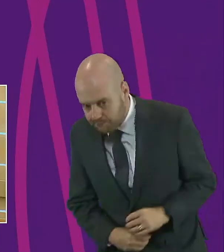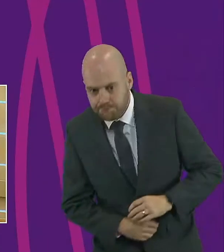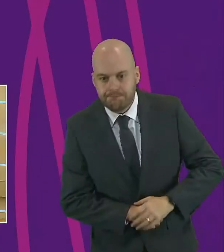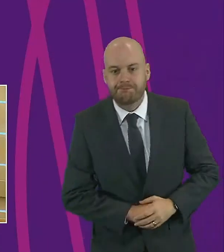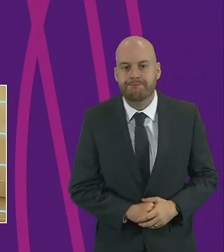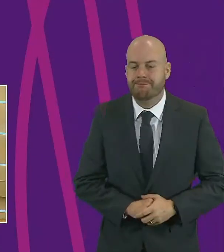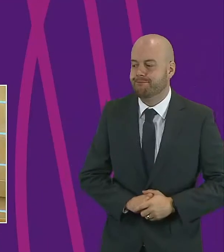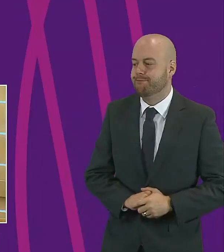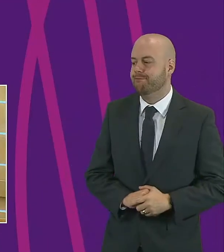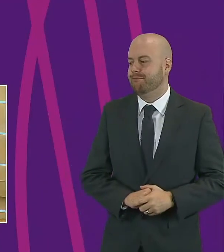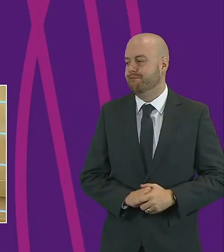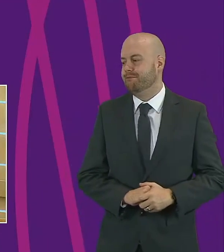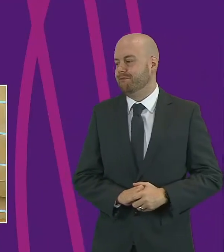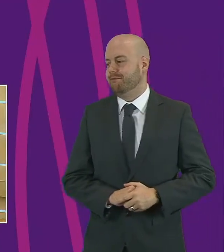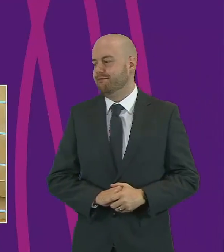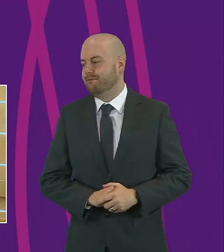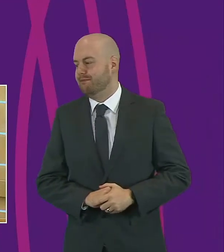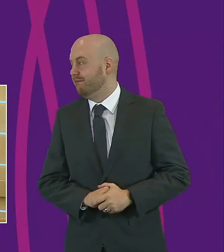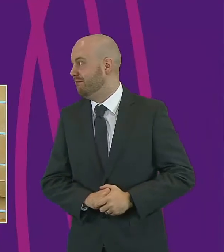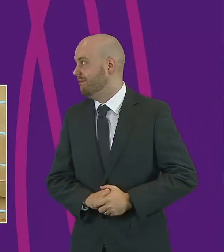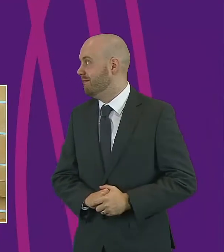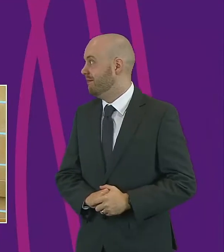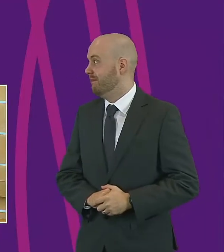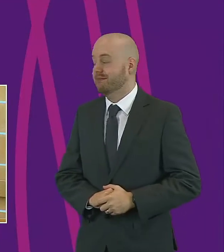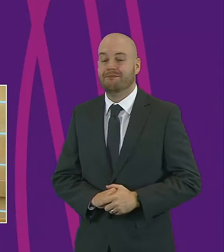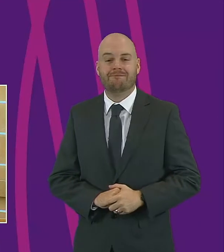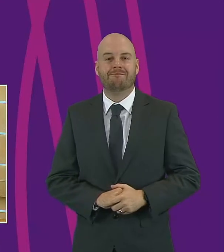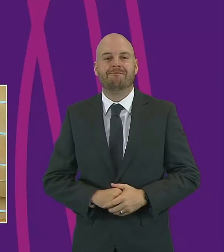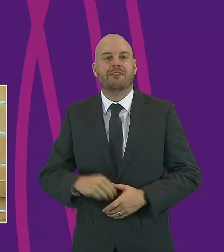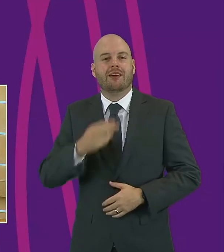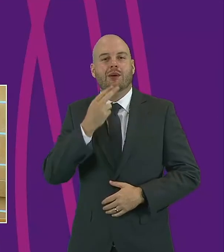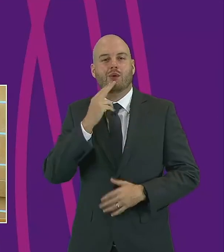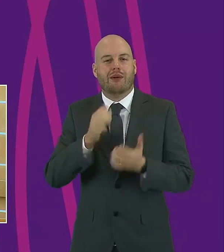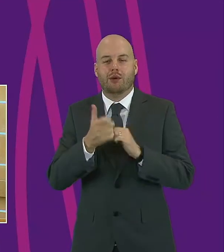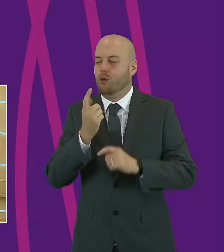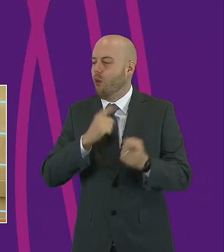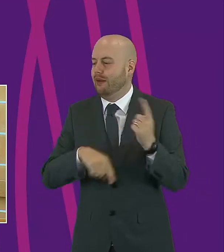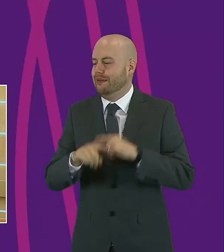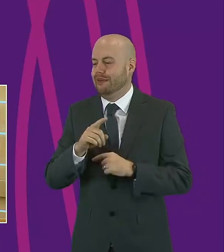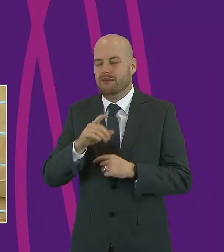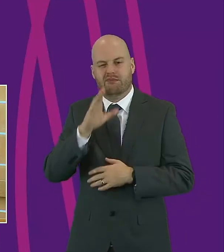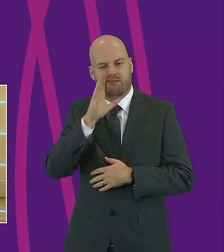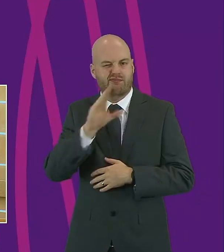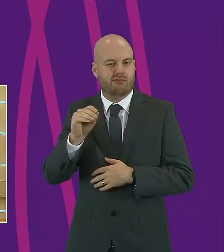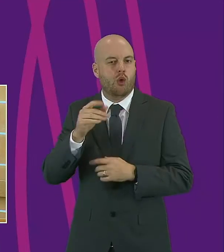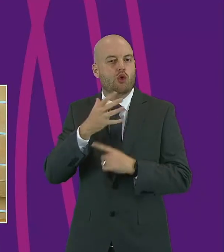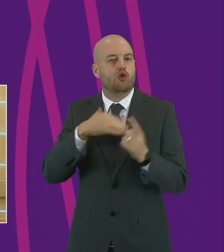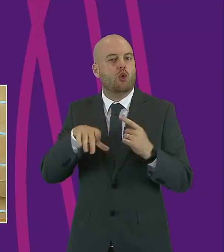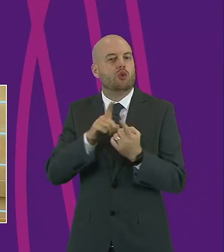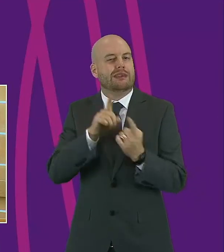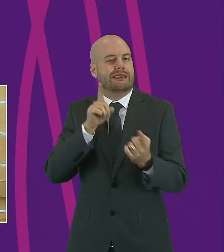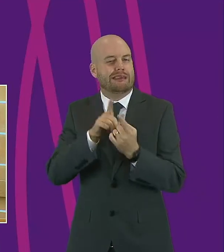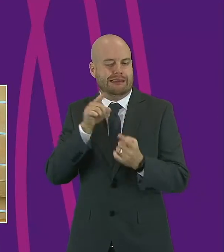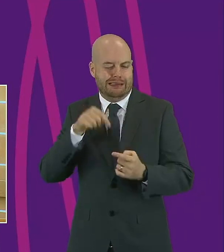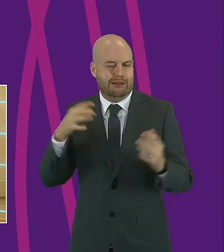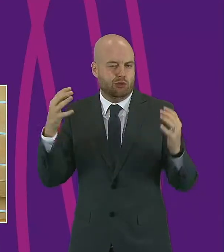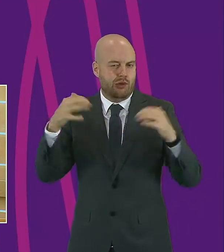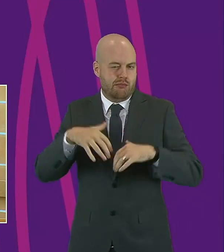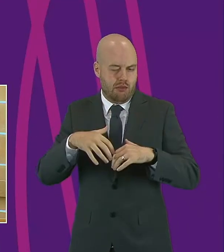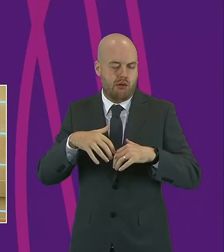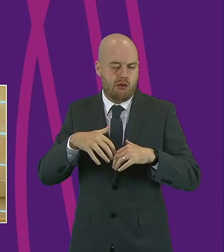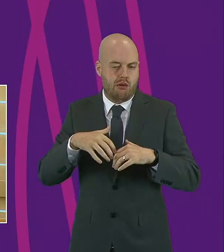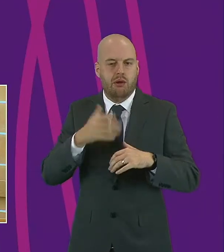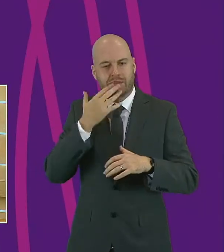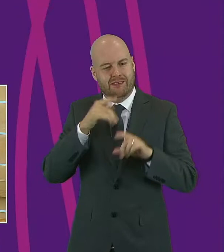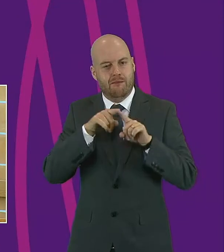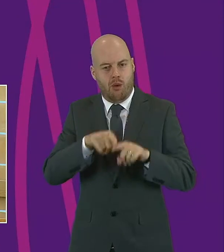Good afternoon, colleagues. I would just remind members that social distancing is in place throughout the building and in the chamber. Members just to observe these rules at